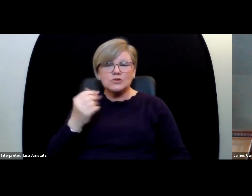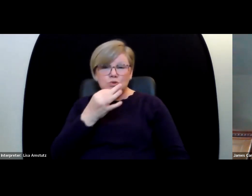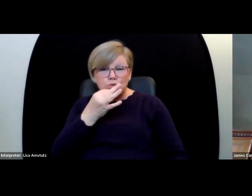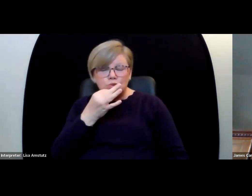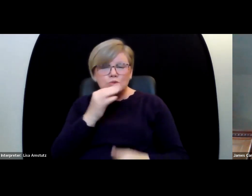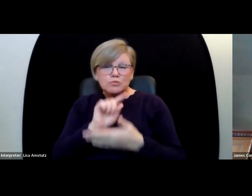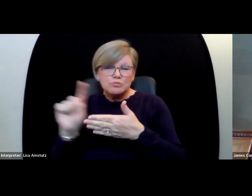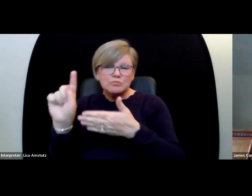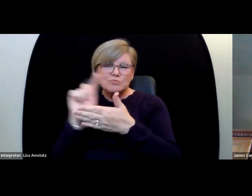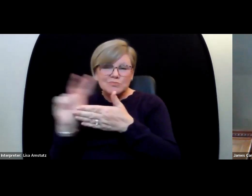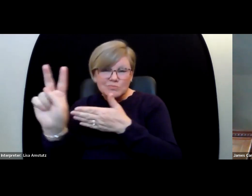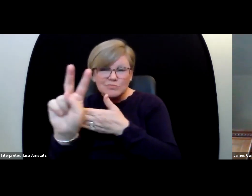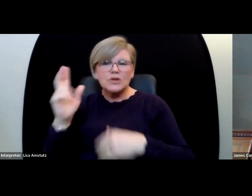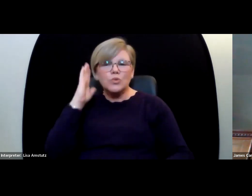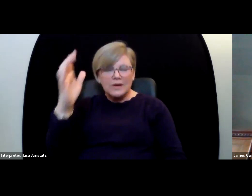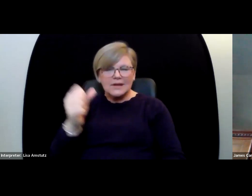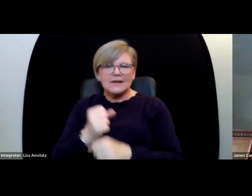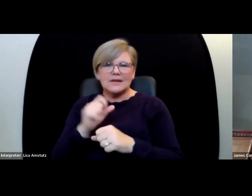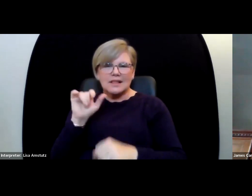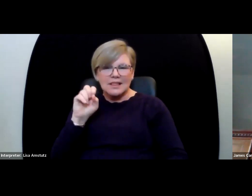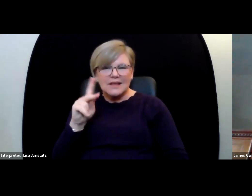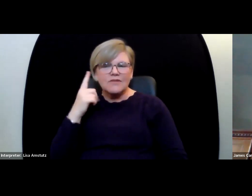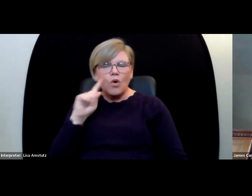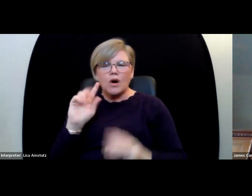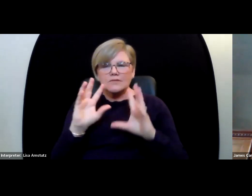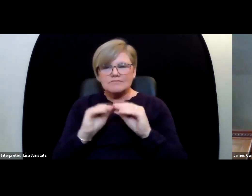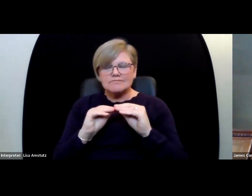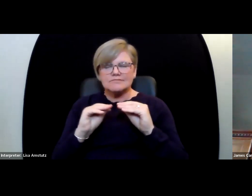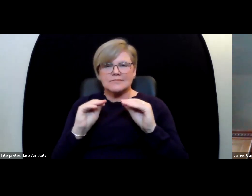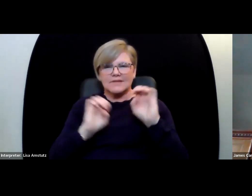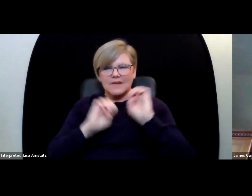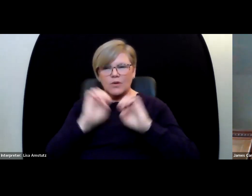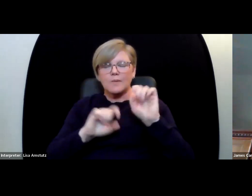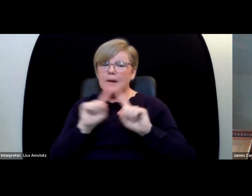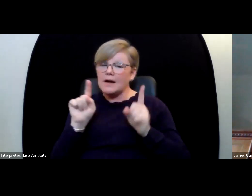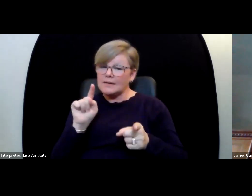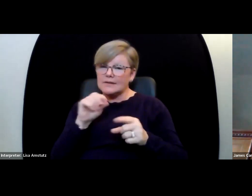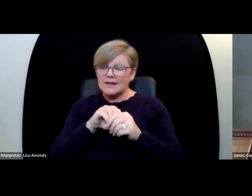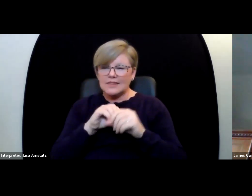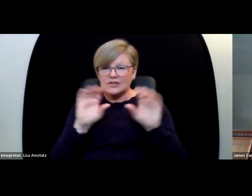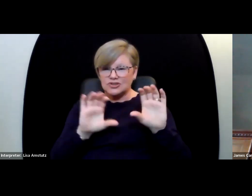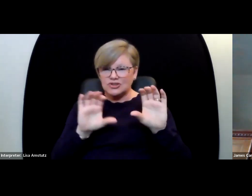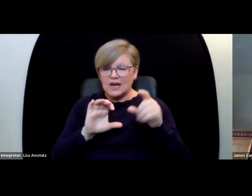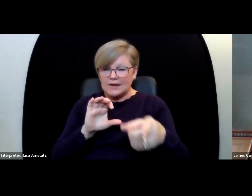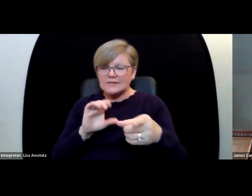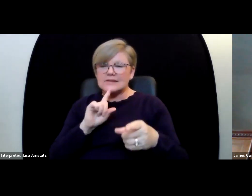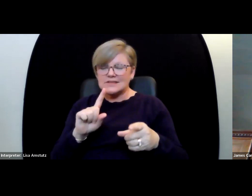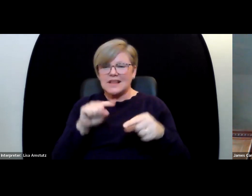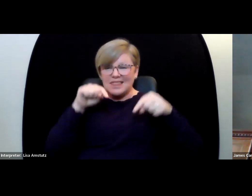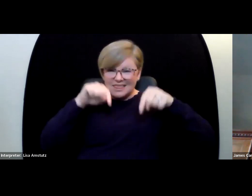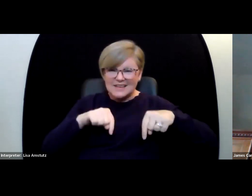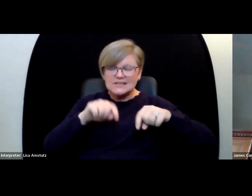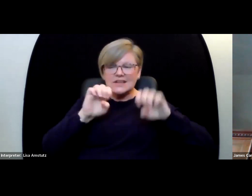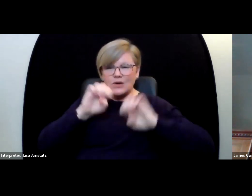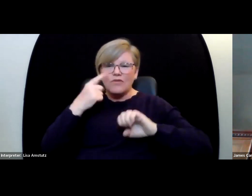you'll receive a link for a session evaluation, but also in the chat is the session evaluation that James needs you to complete